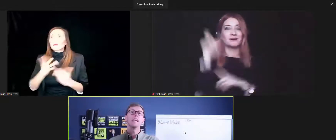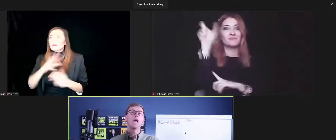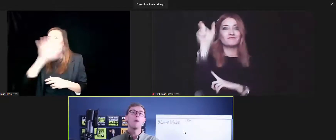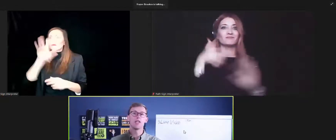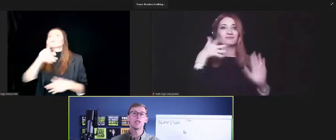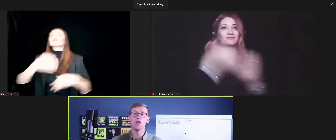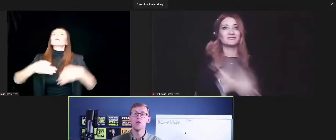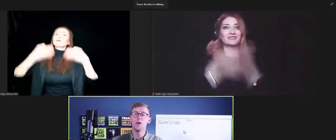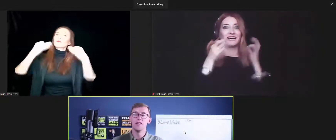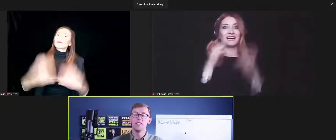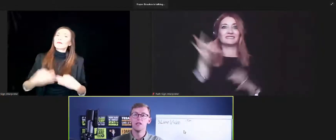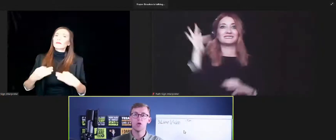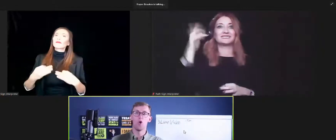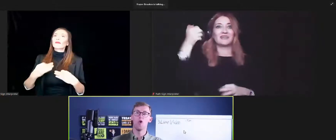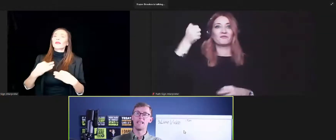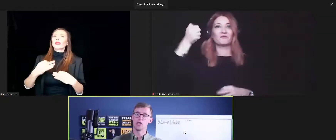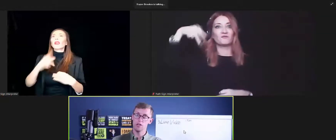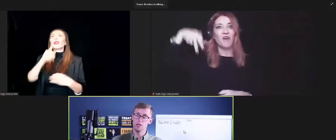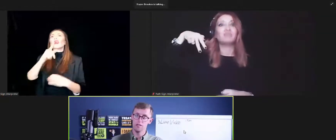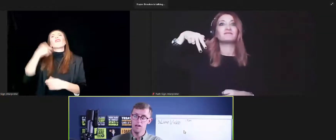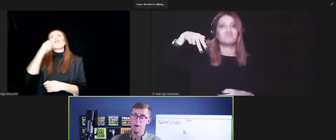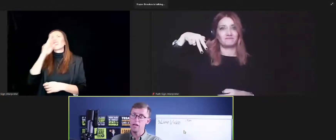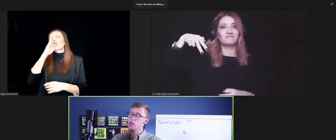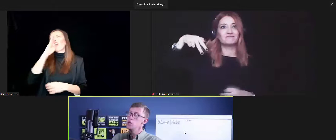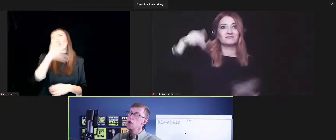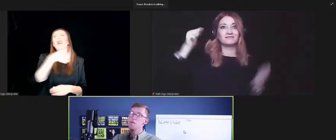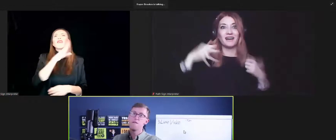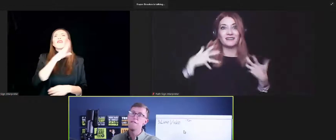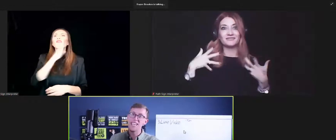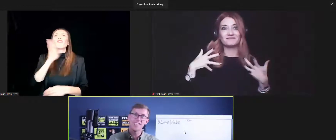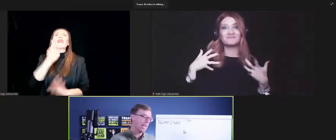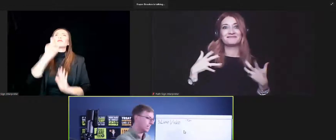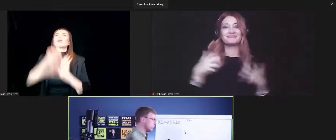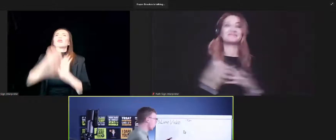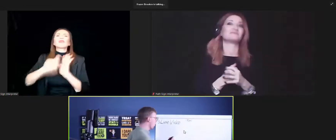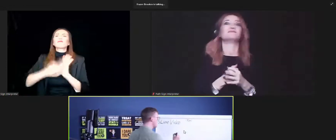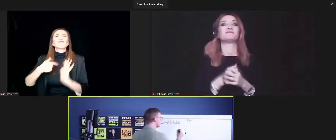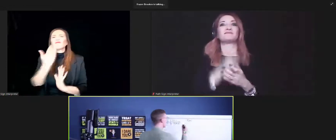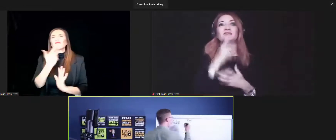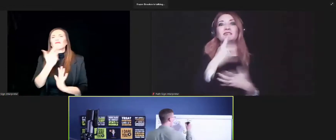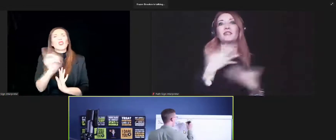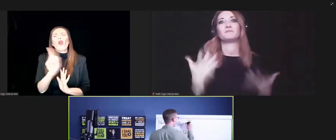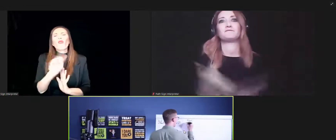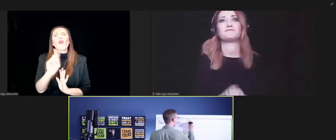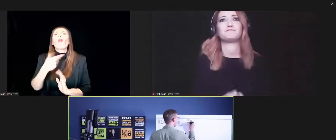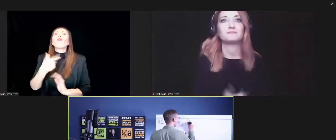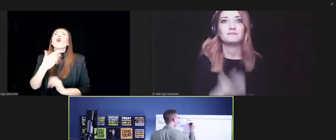only going to do stories. I'm only going to do those 15-second stories.